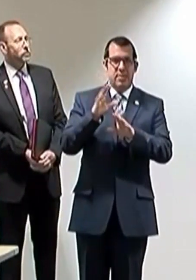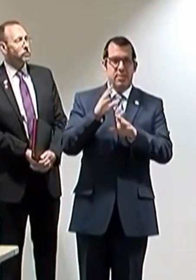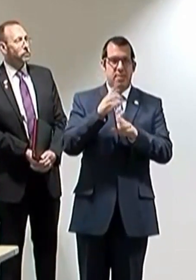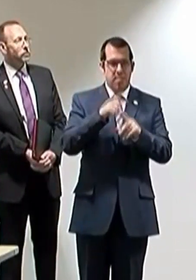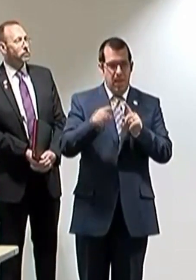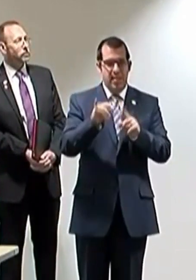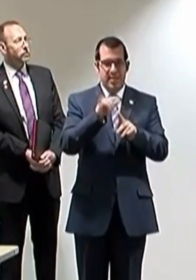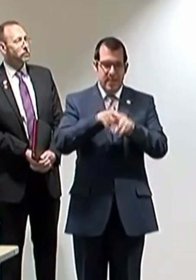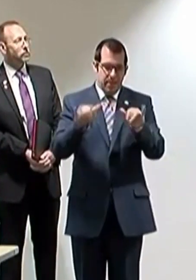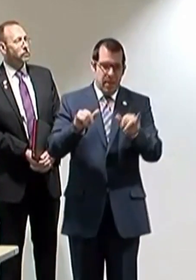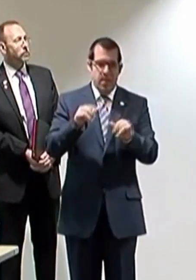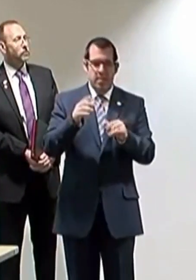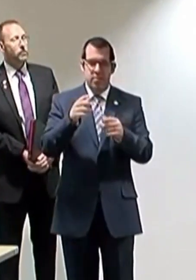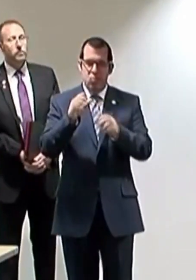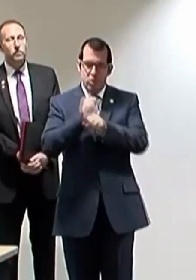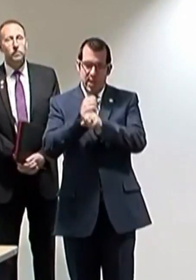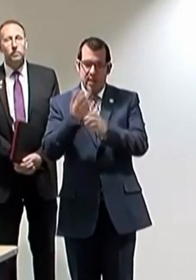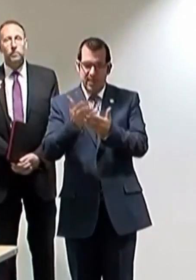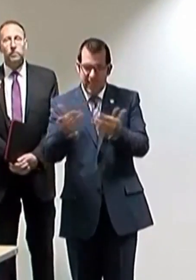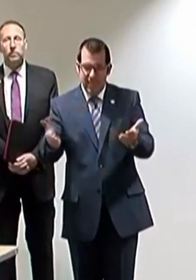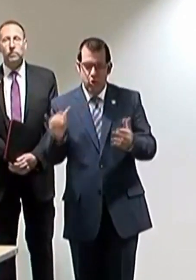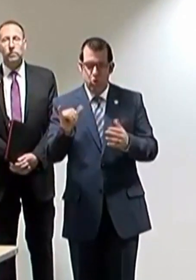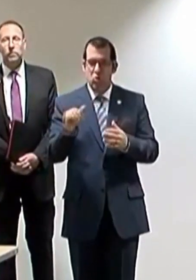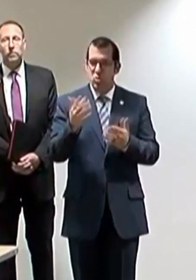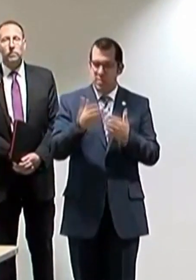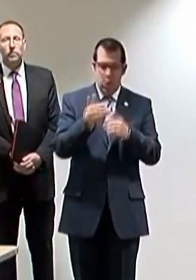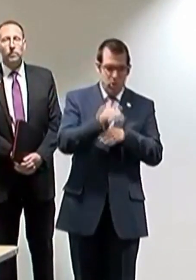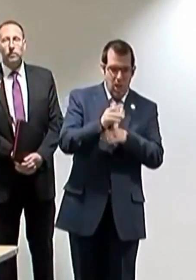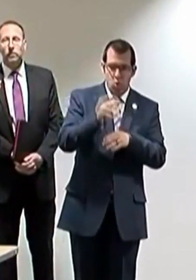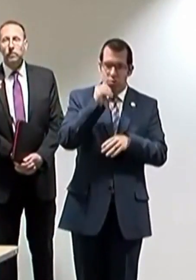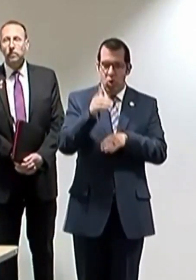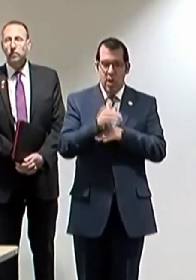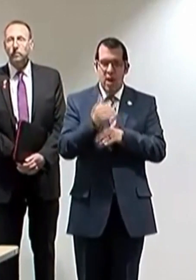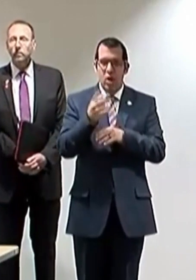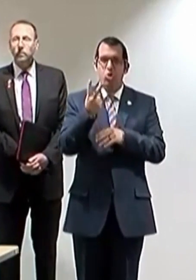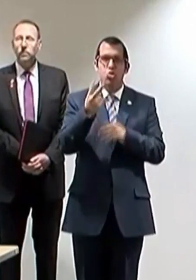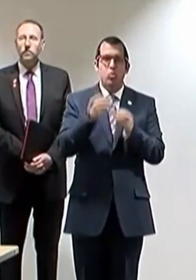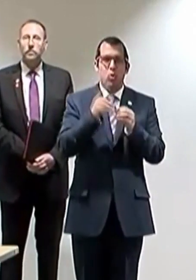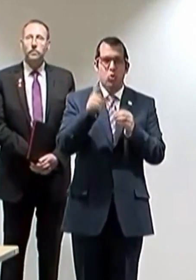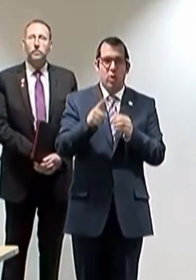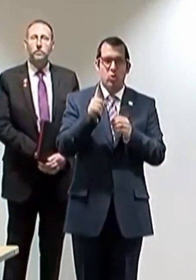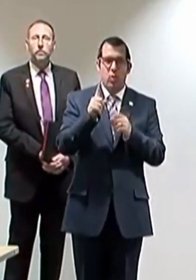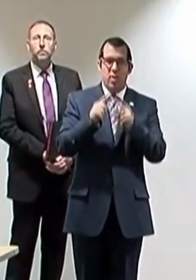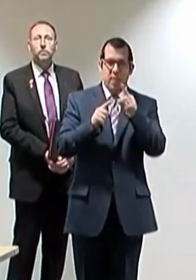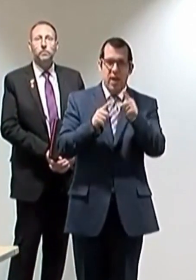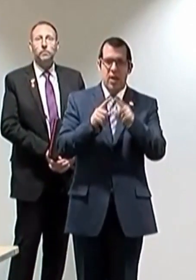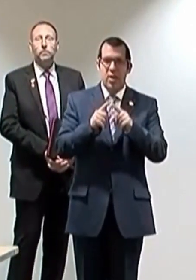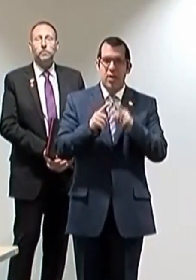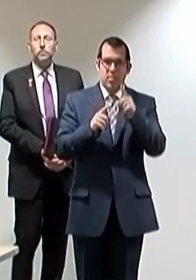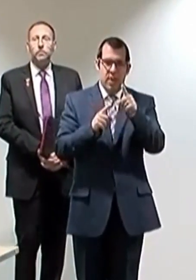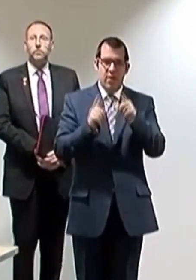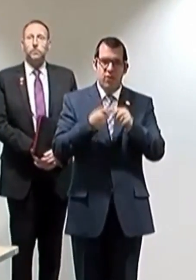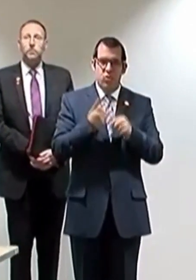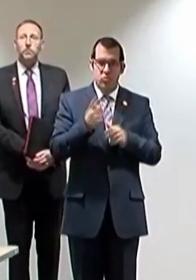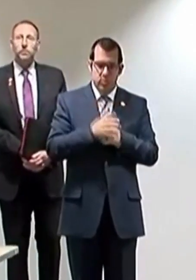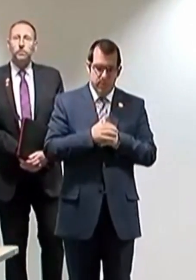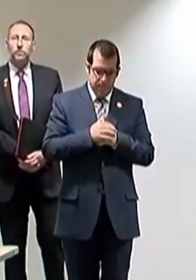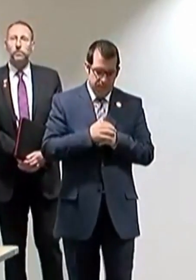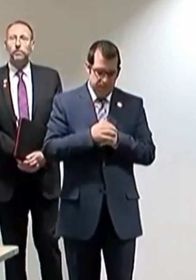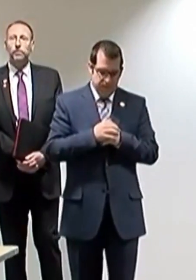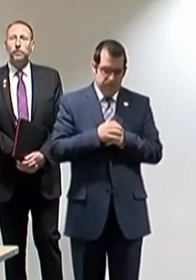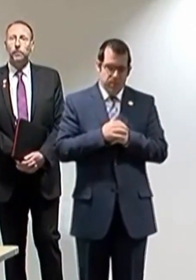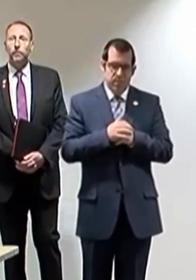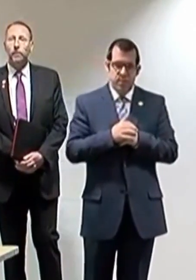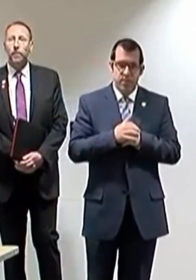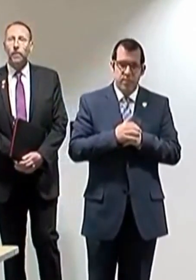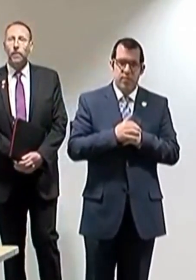whether it's tonight or tomorrow night. Last question, 2 more questions, one back there and one here. Back here first.